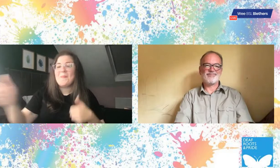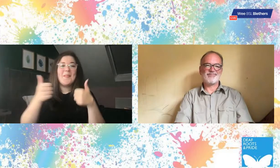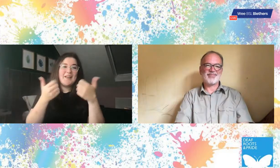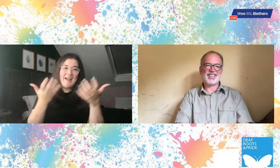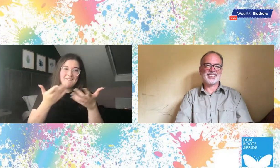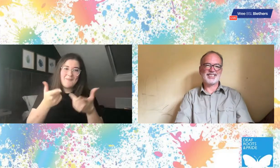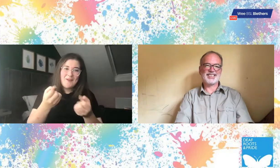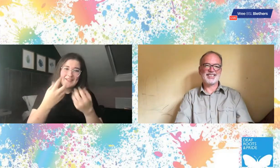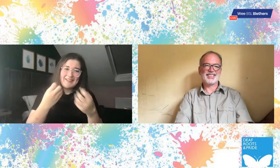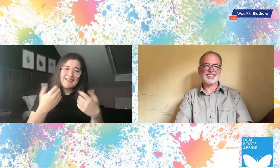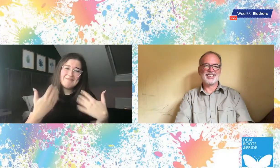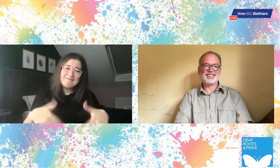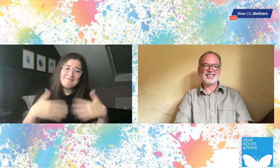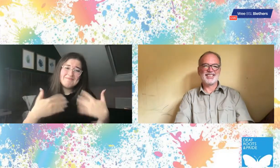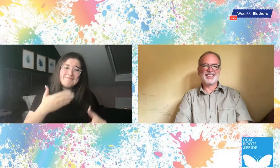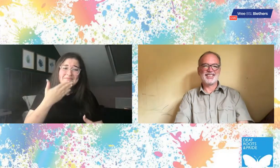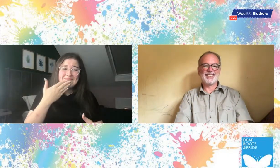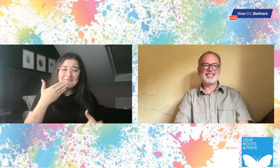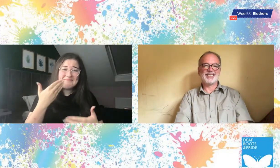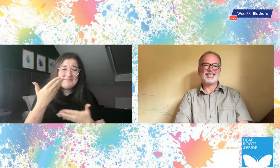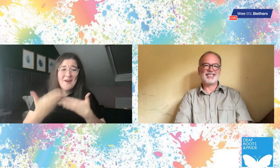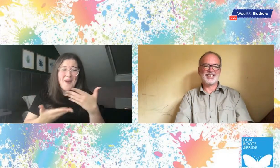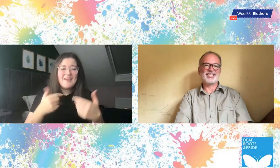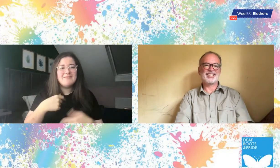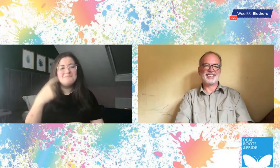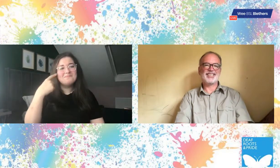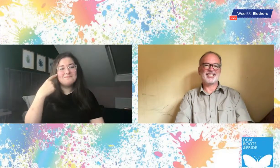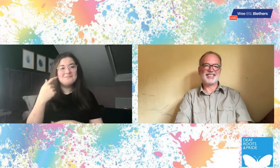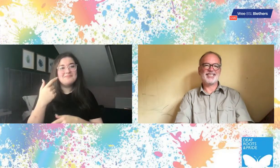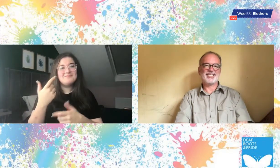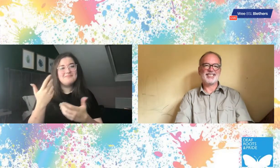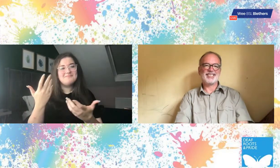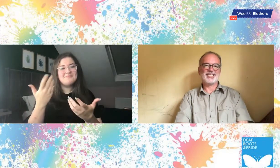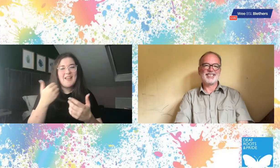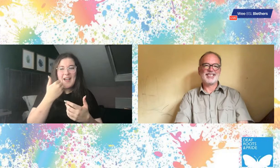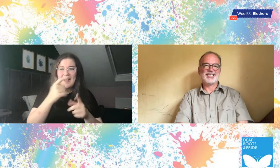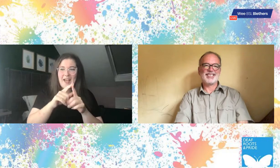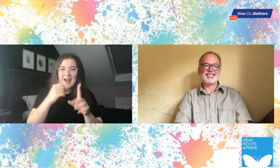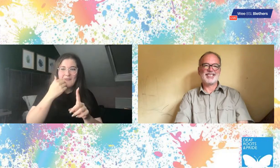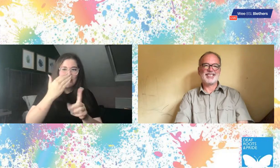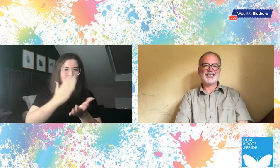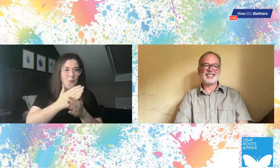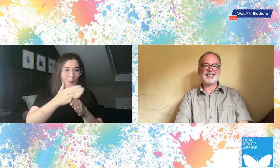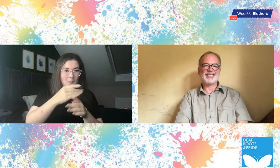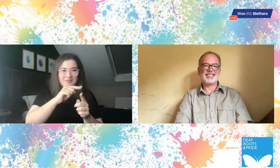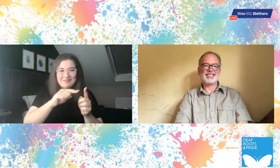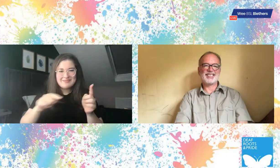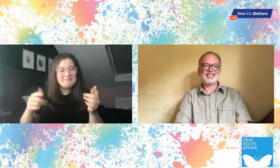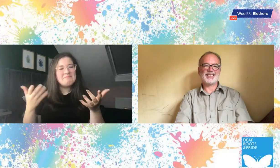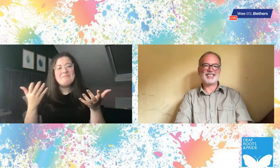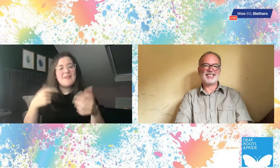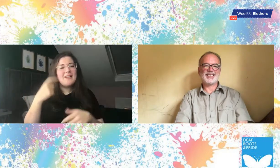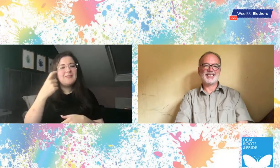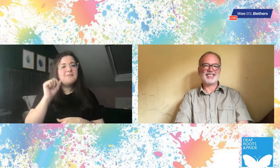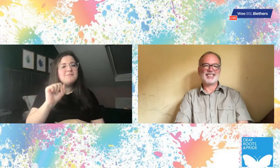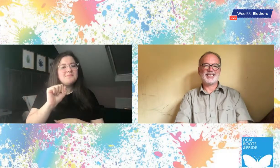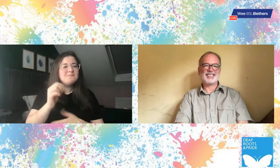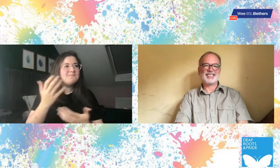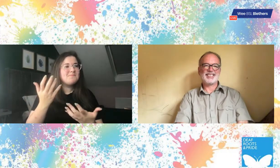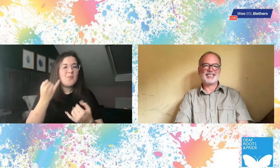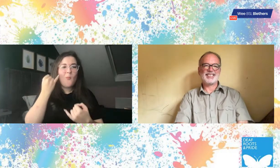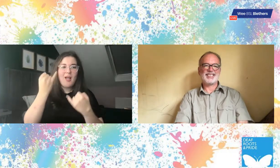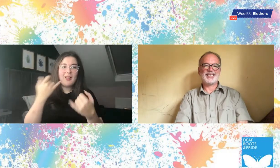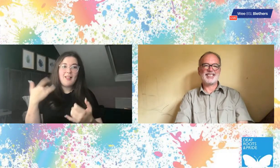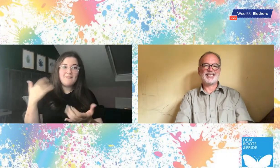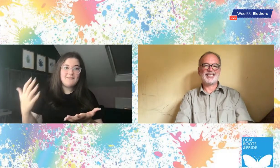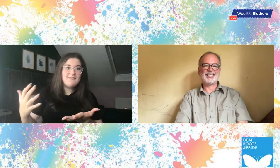to make sure that they're happy. That is just so amazing. Loved sitting here watching all your stories.